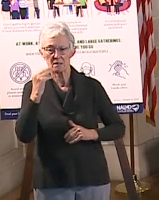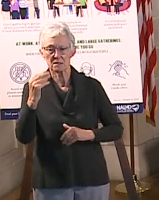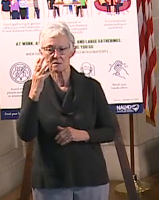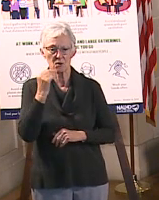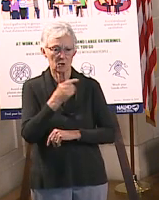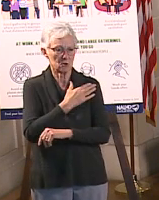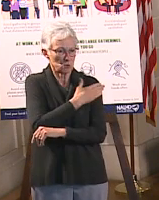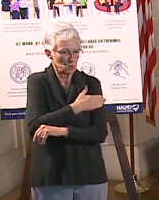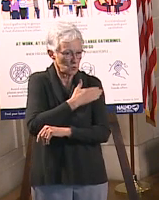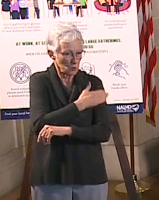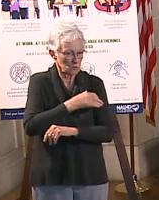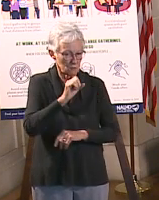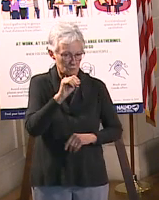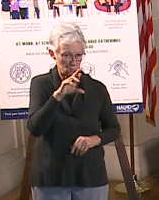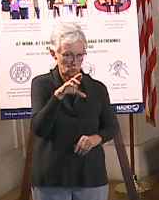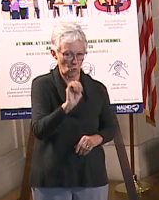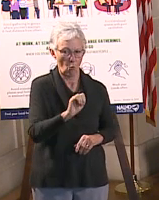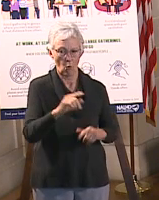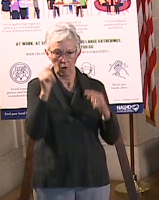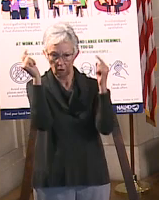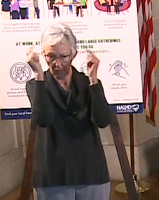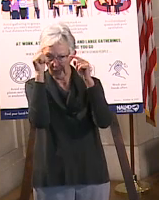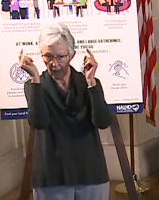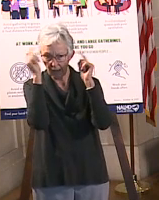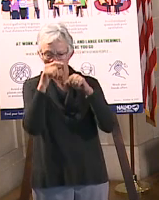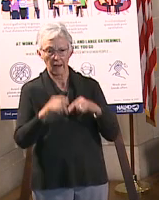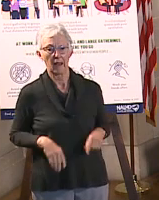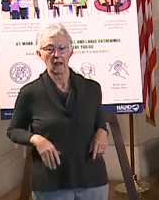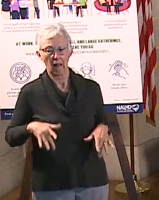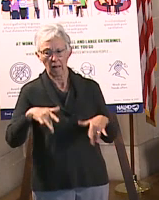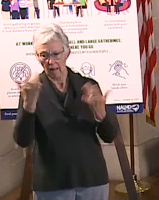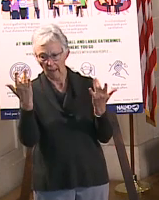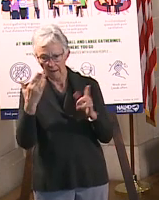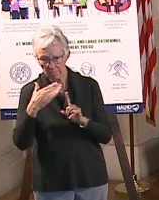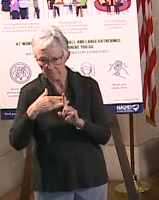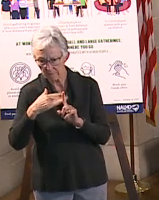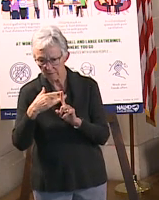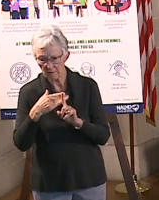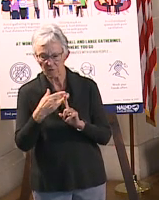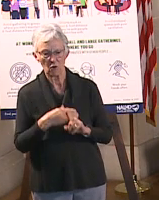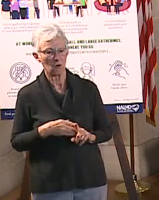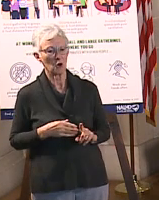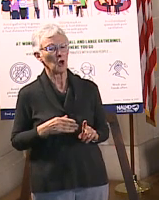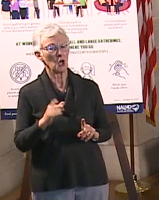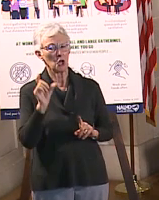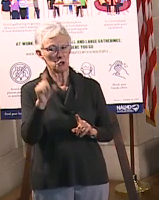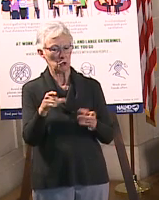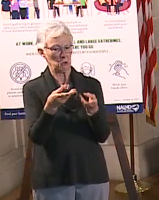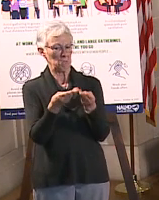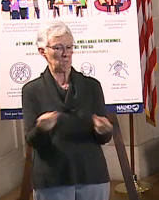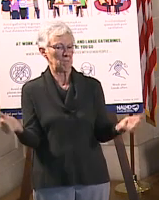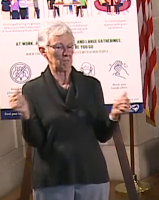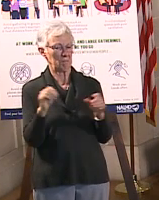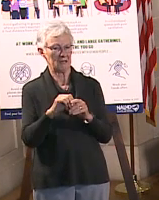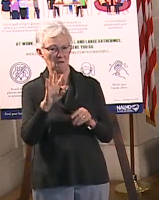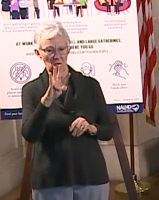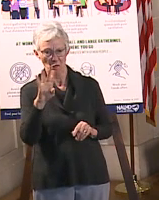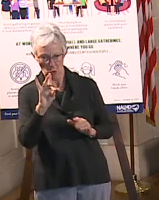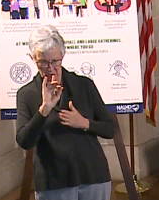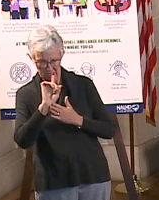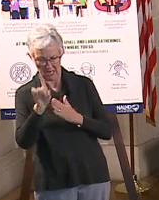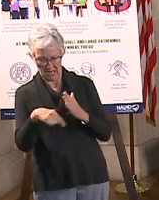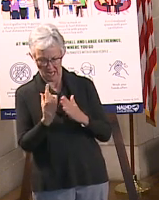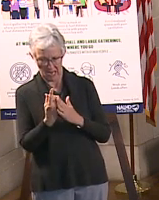that usually go away within 24 hours. Unless symptoms worsen, there's no need to seek medical care. Pfizer reported